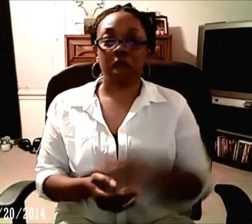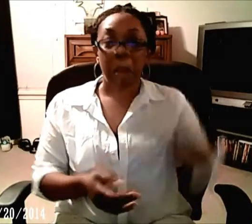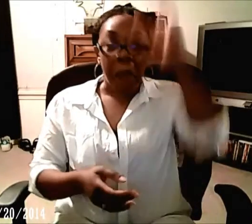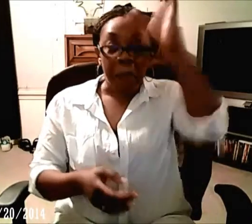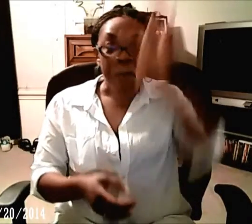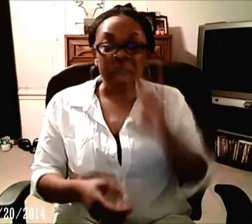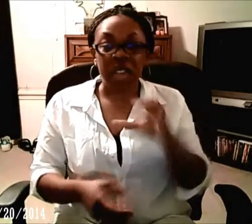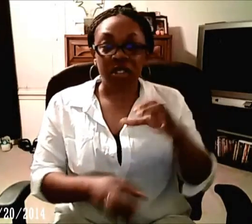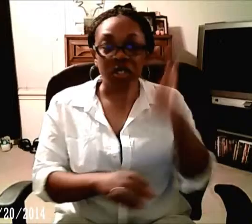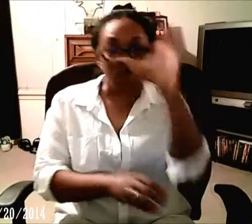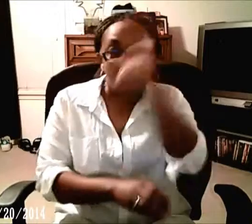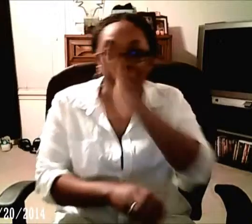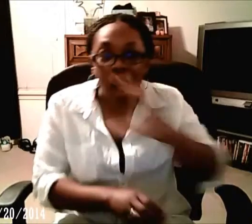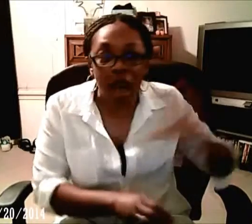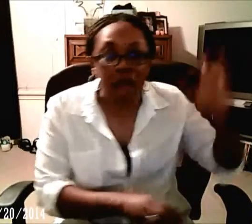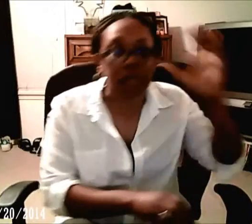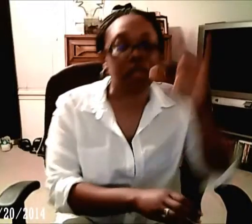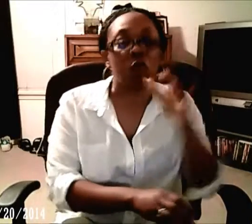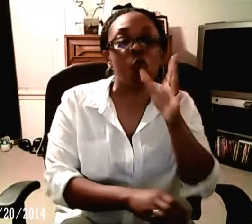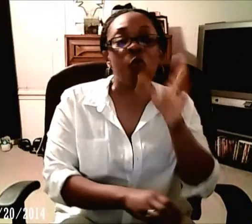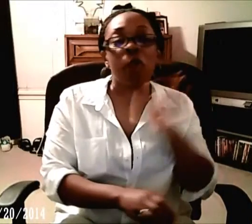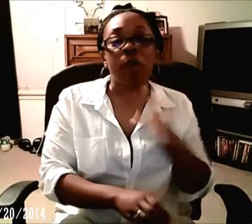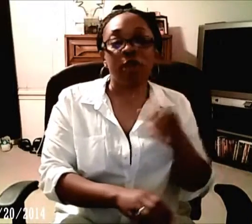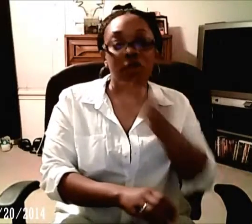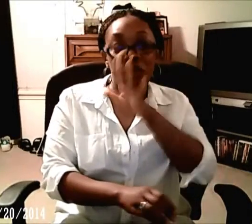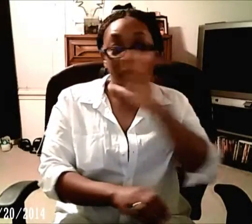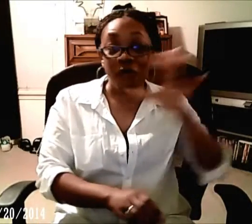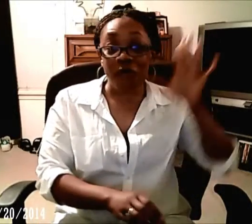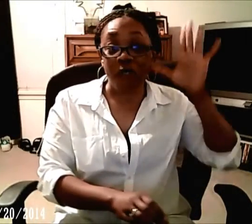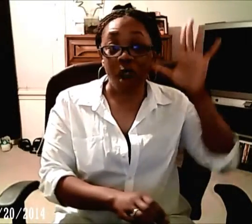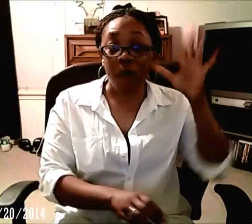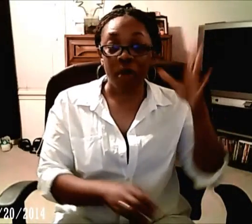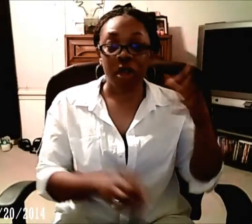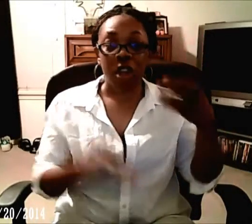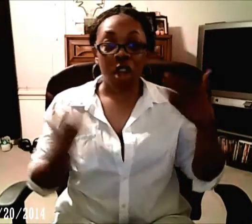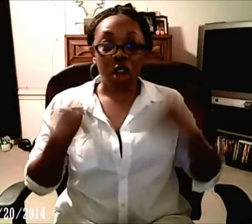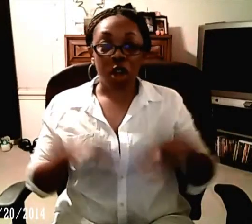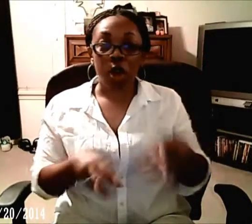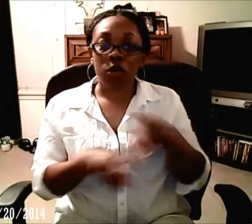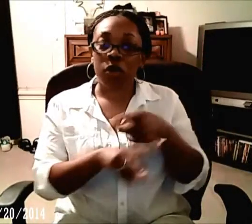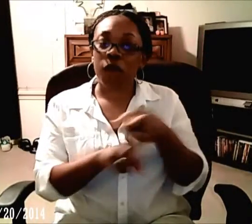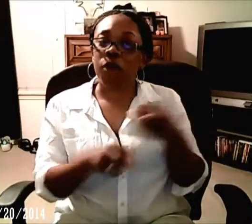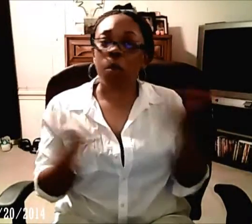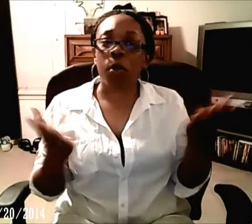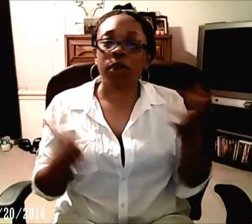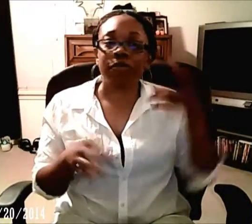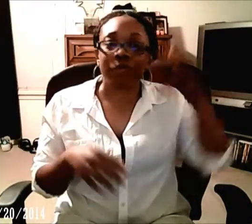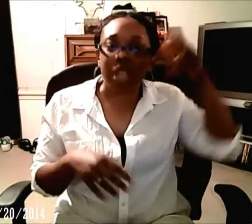do the farming. And they wear deerskin clothes because they have the eastern woodlands here where they do all their